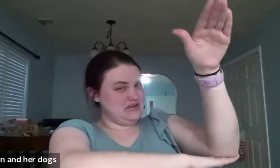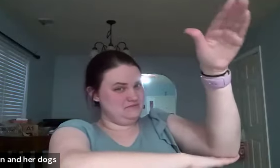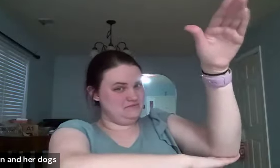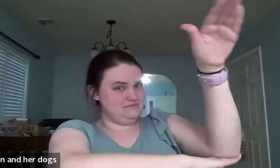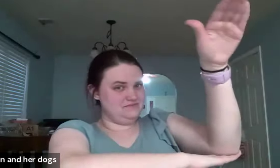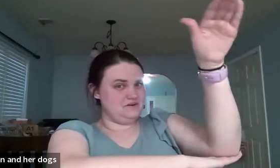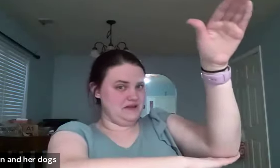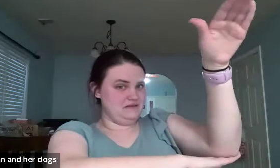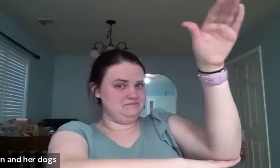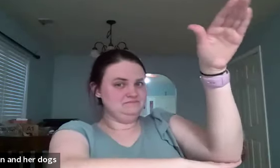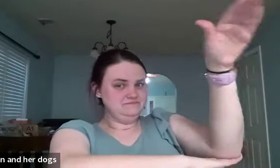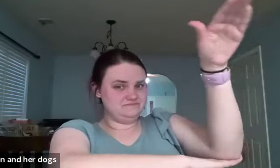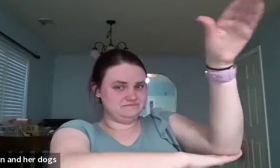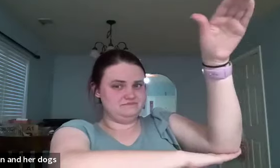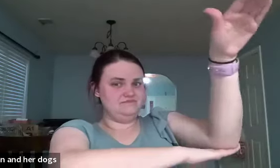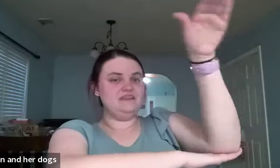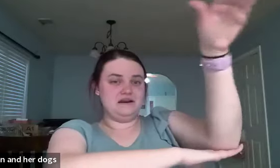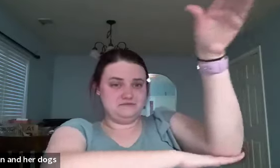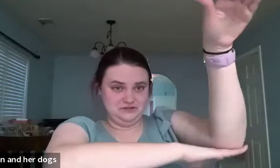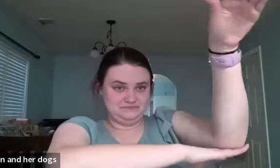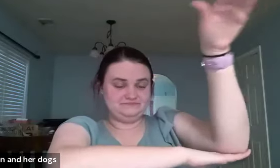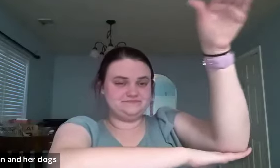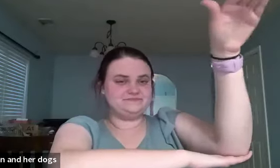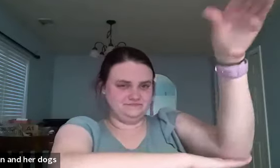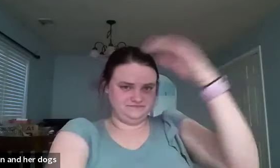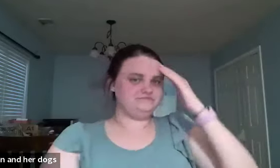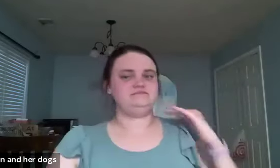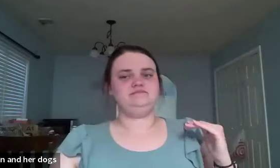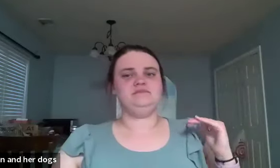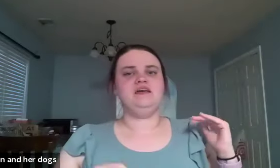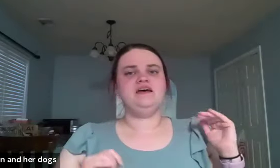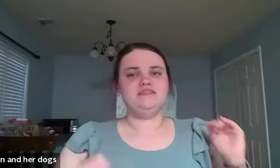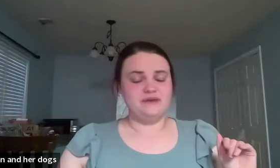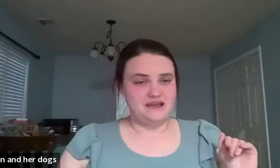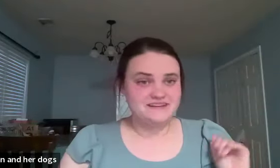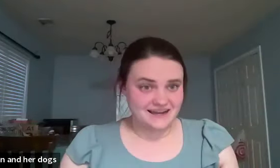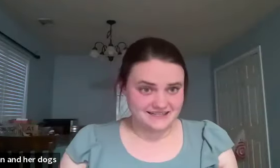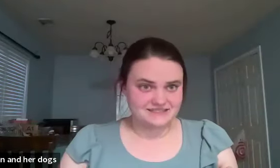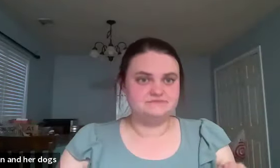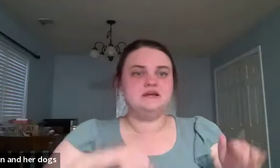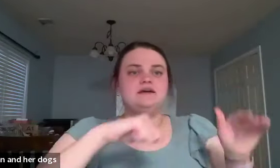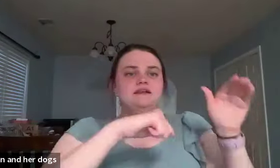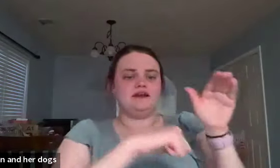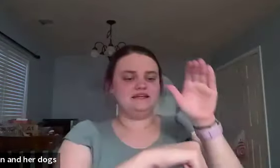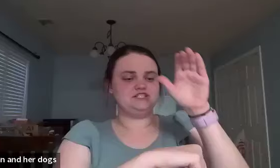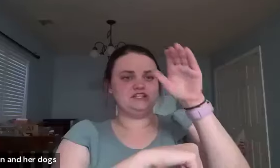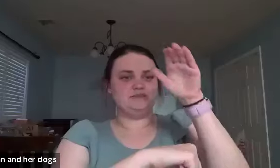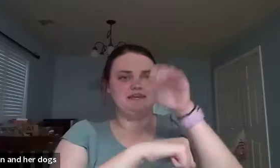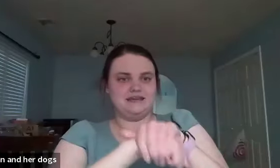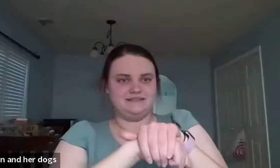down. Okay. Afternoon. Then we have night. Night is just going to be